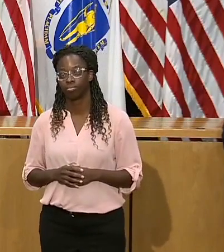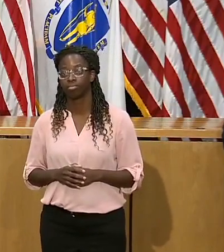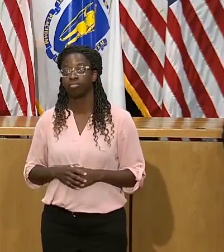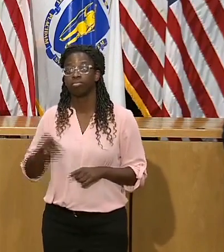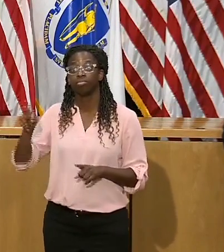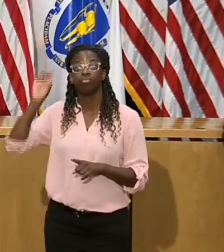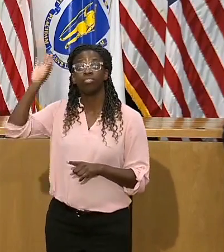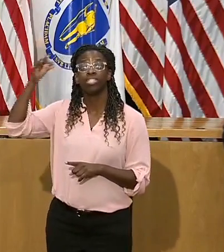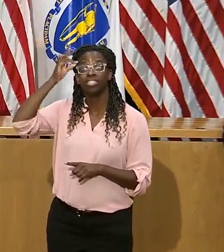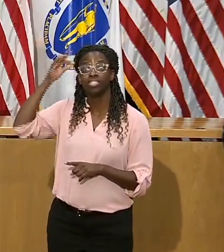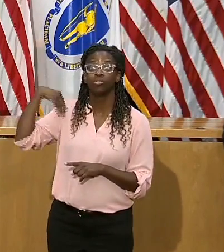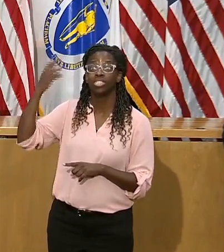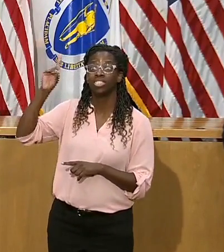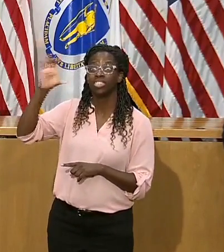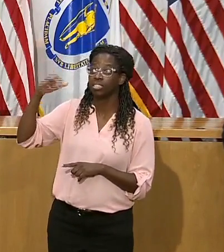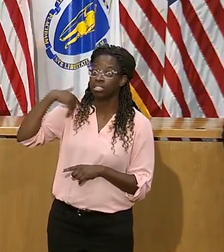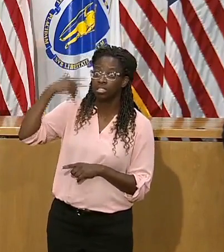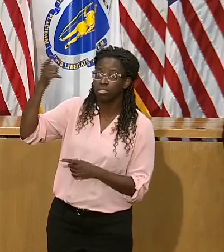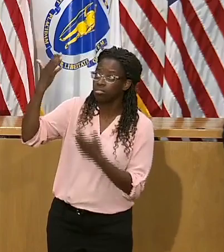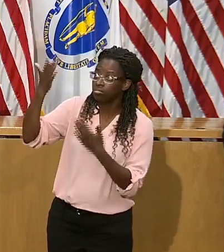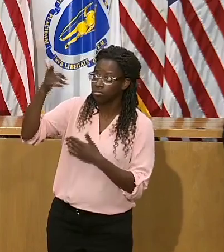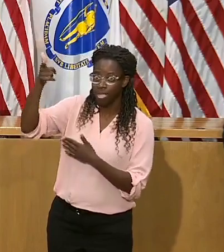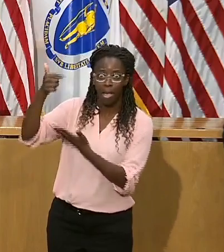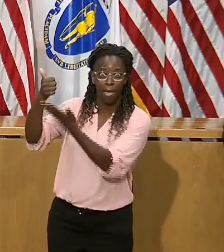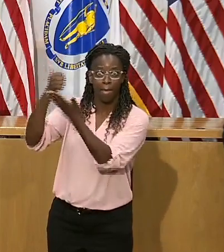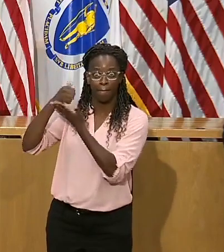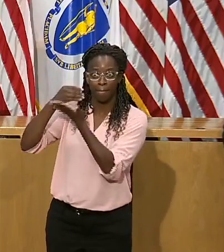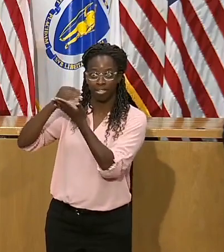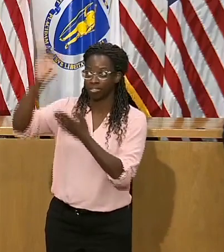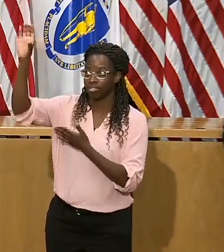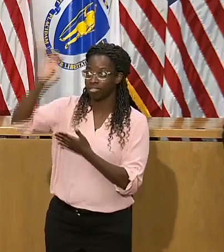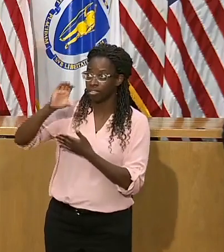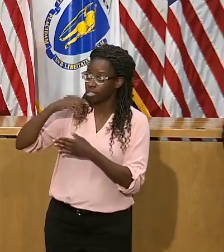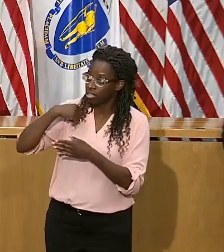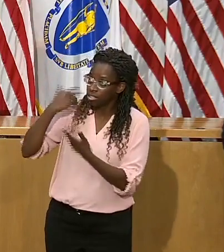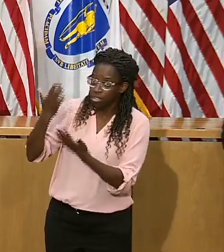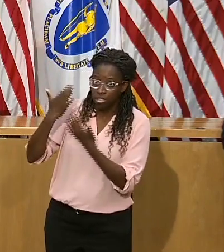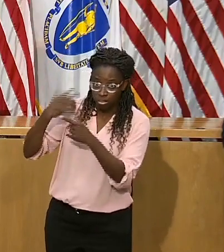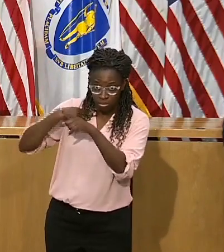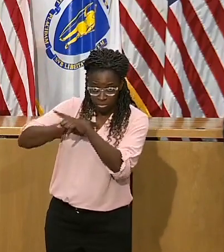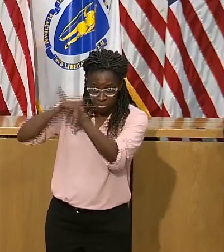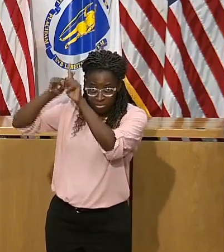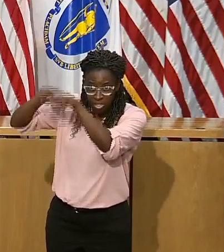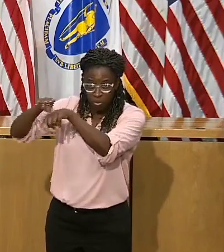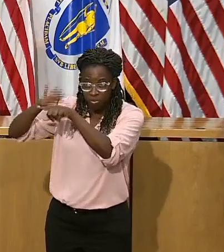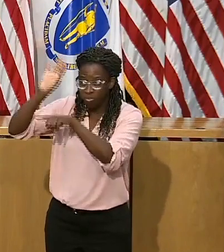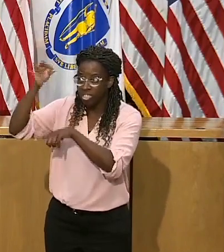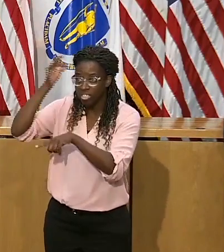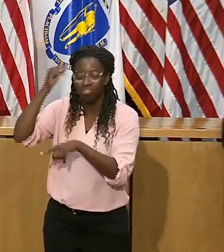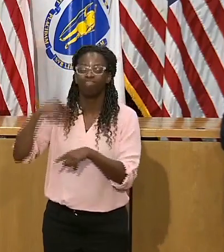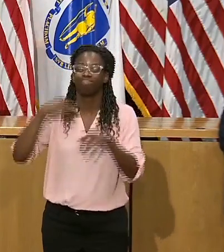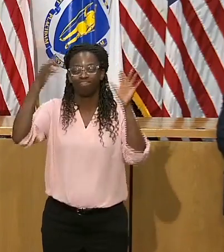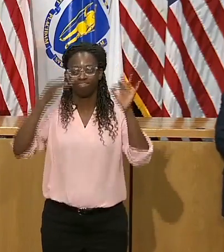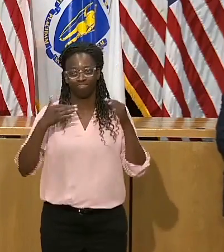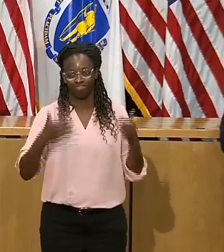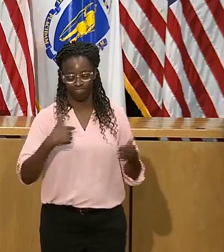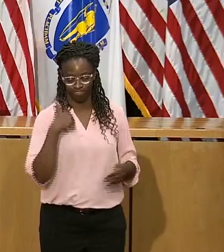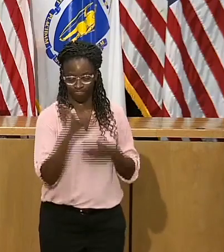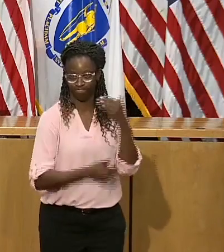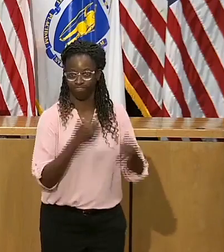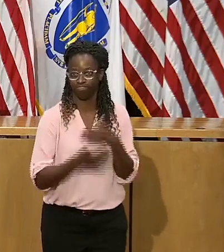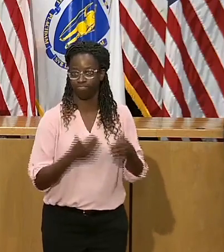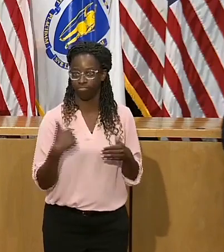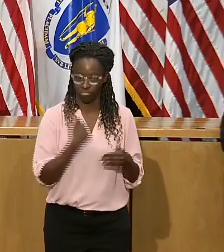deliver, but that doesn't seem to be in the offing, and we certainly don't believe that we can wait. This package